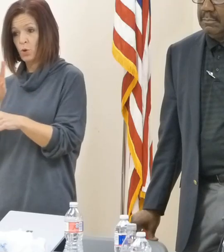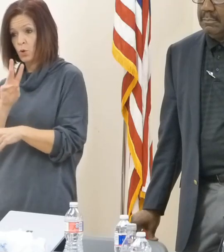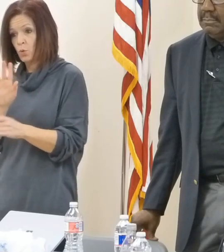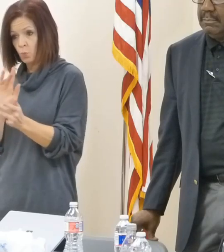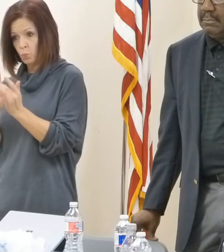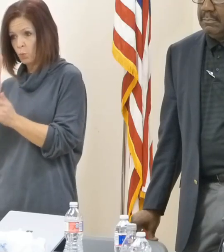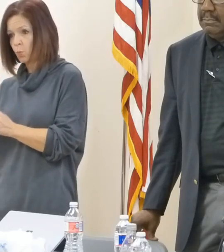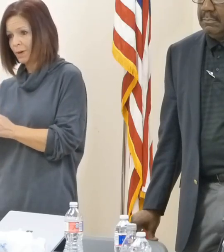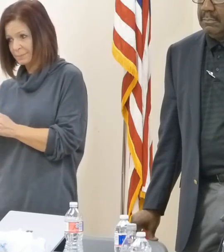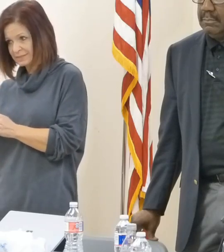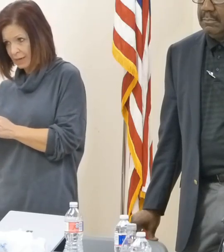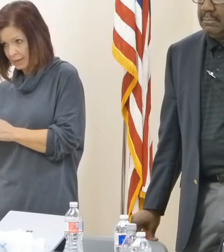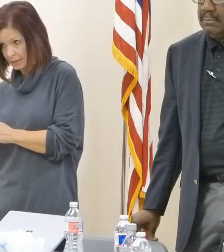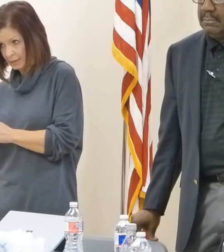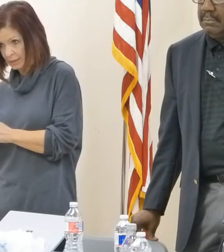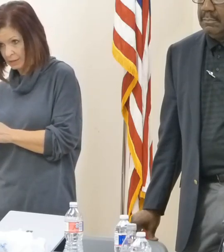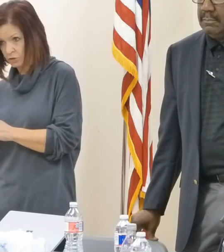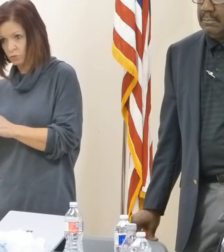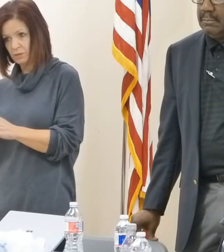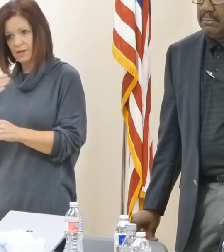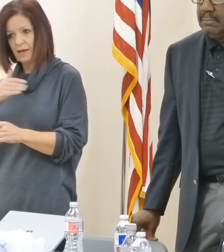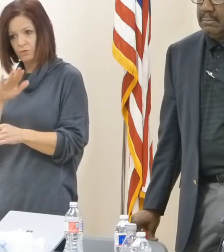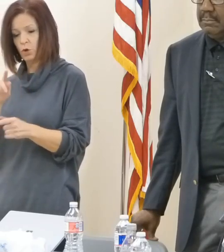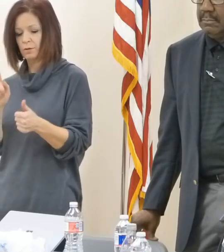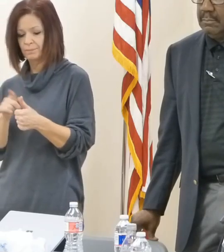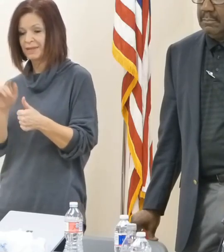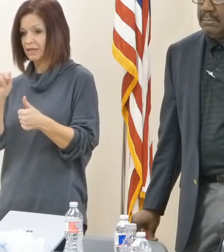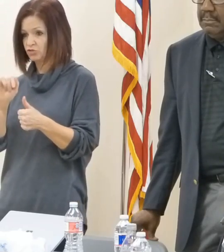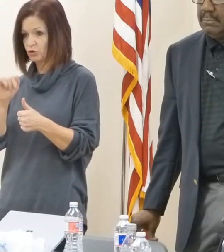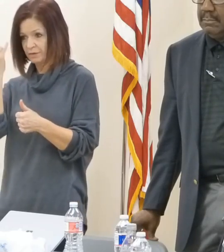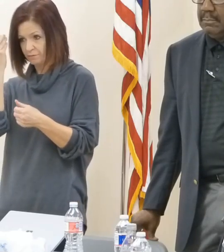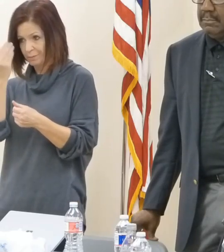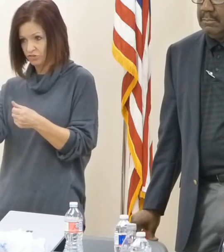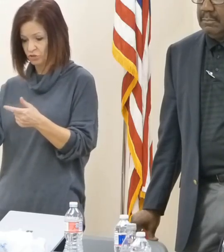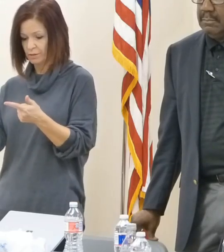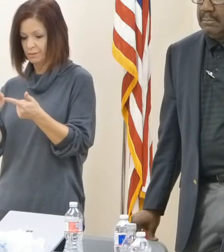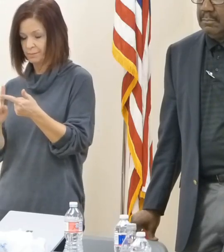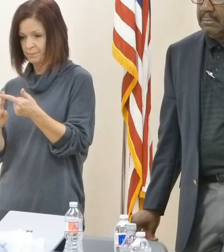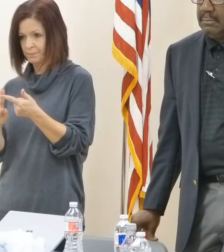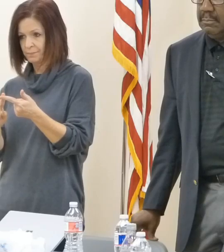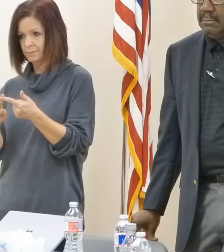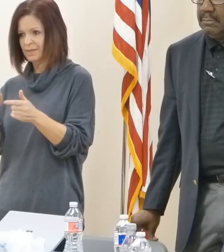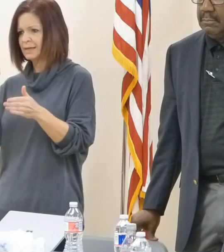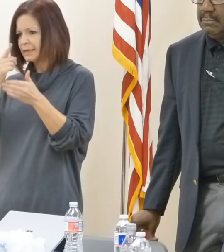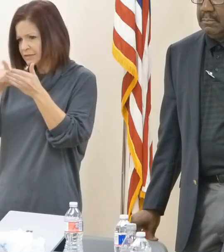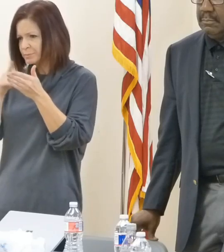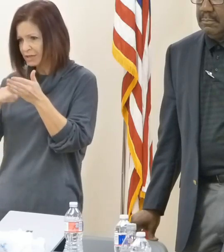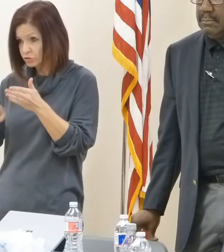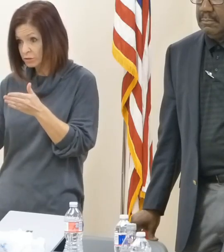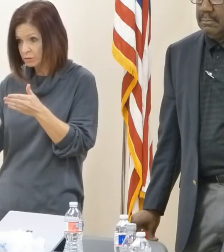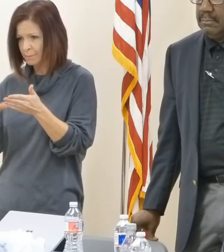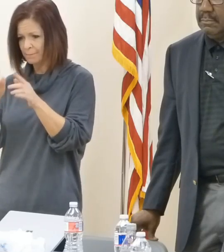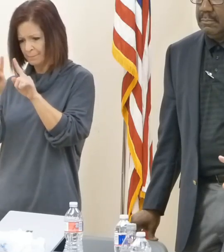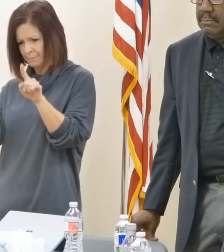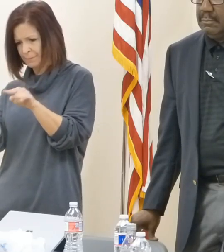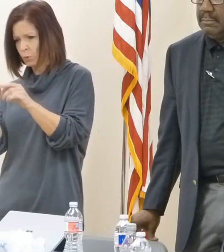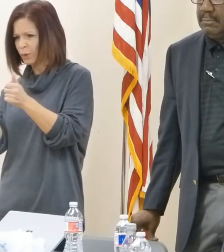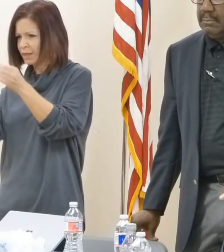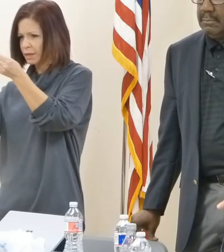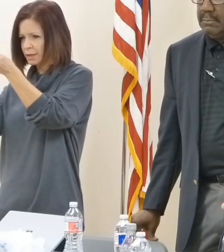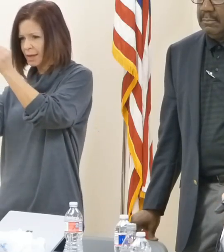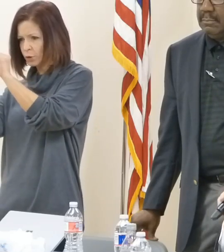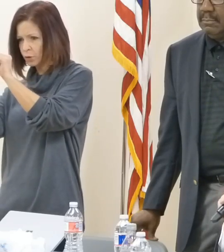and you just need to have your insurance information and you need to have the inspection page with a number on top. You can